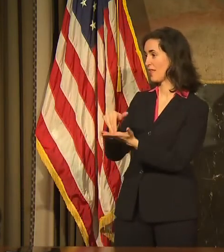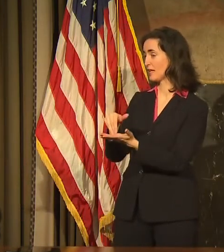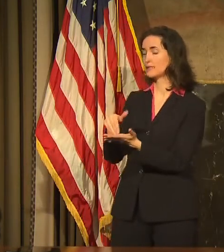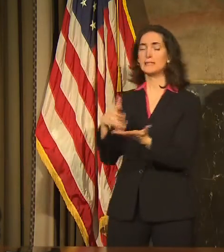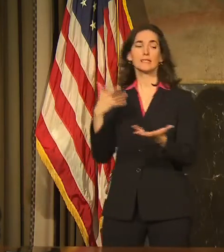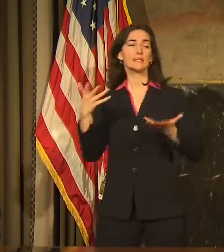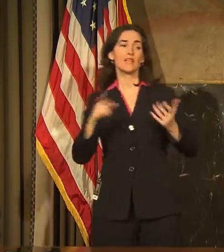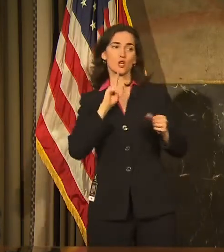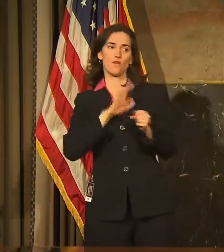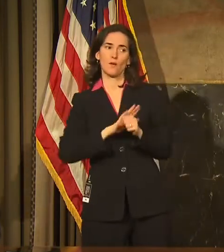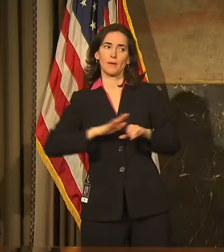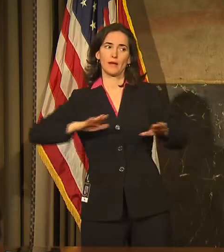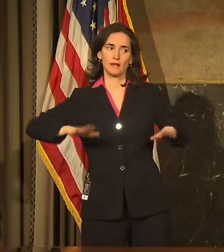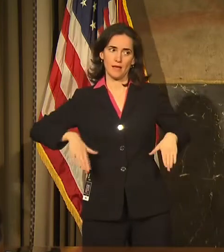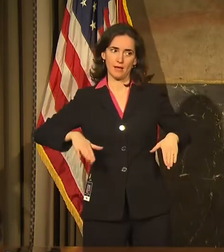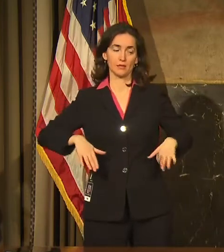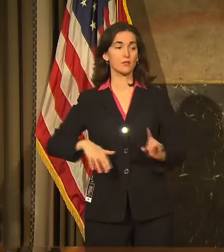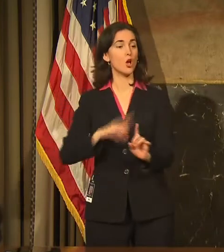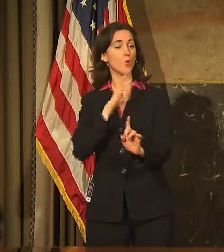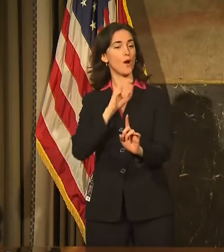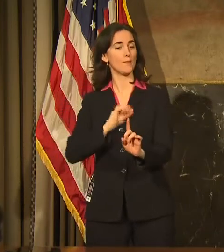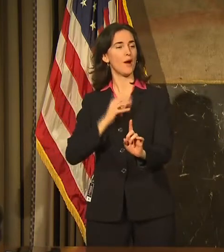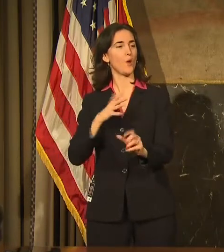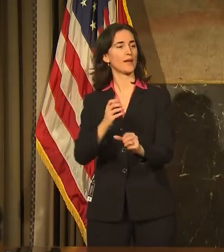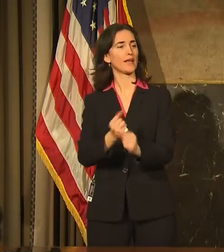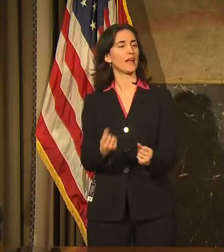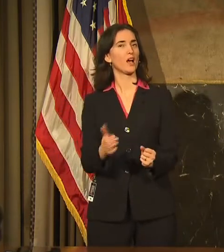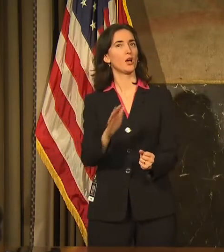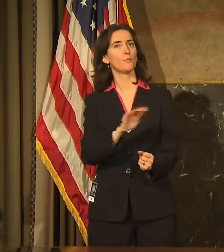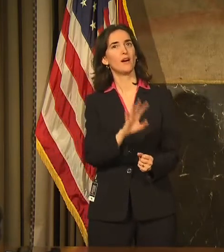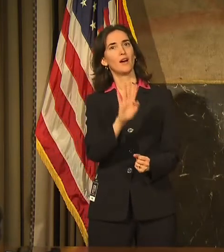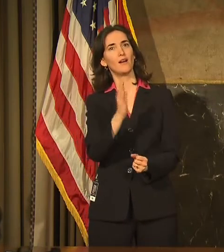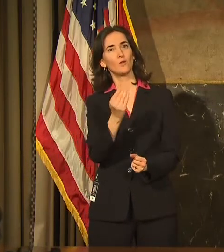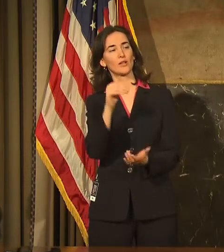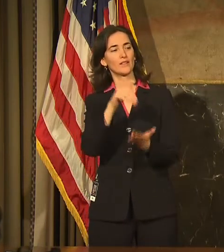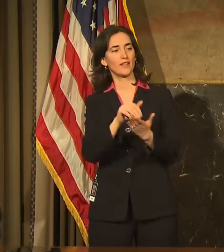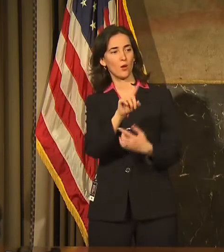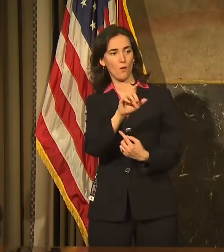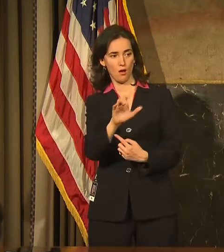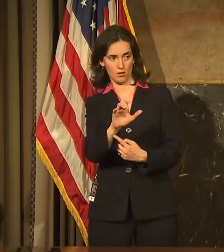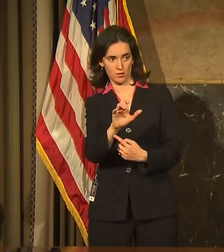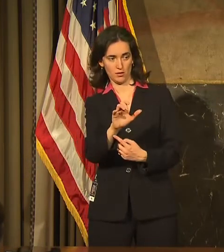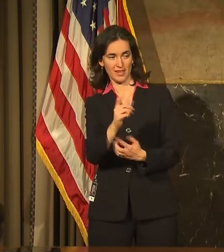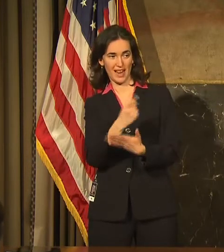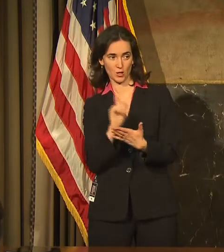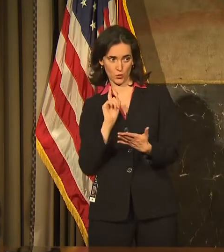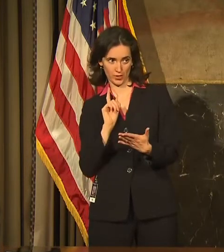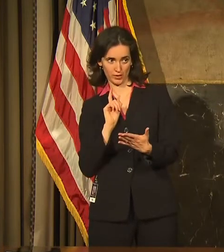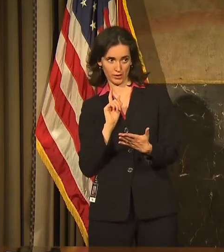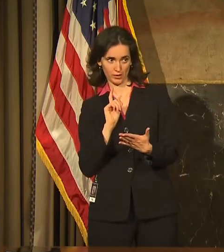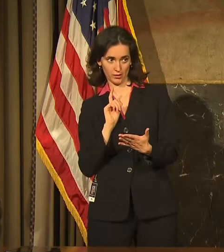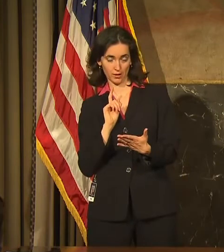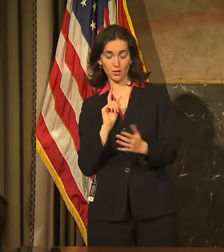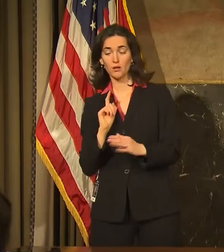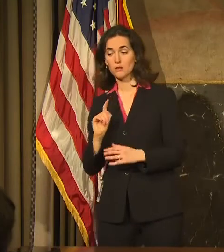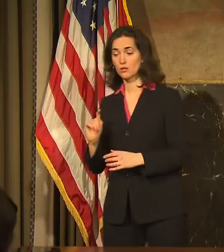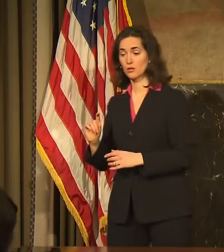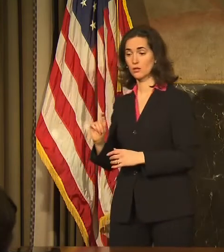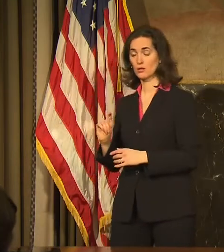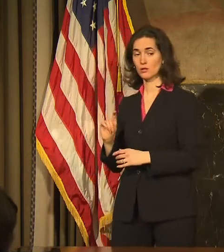confirmed. The Walmart's got about 14,100 last week. That was in addition